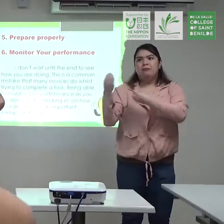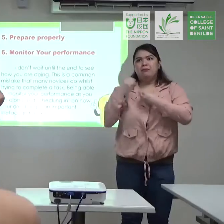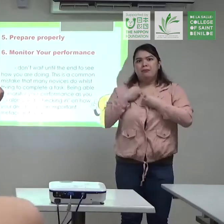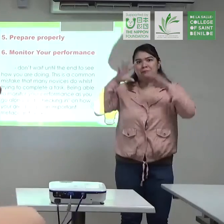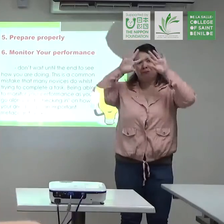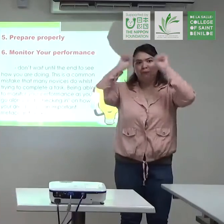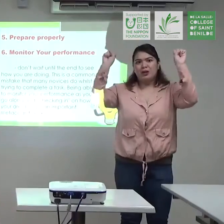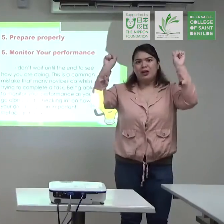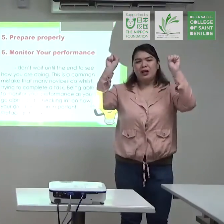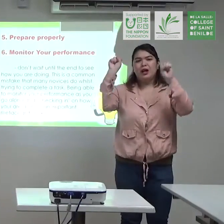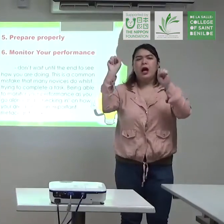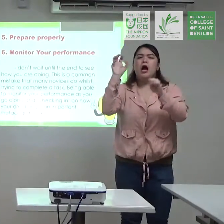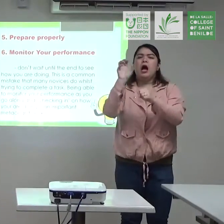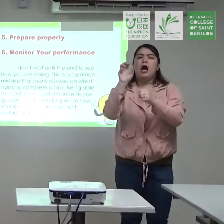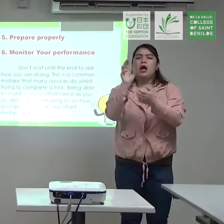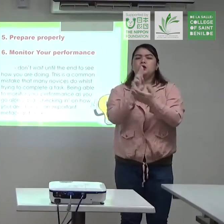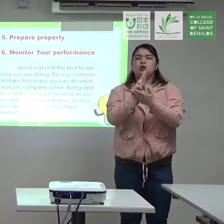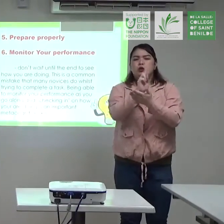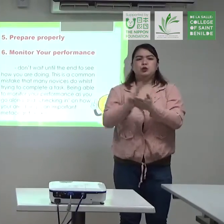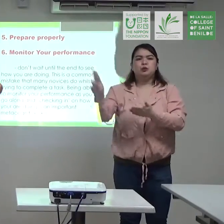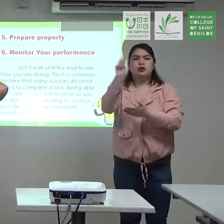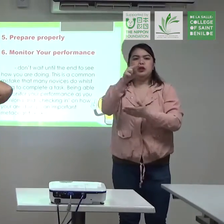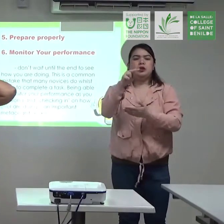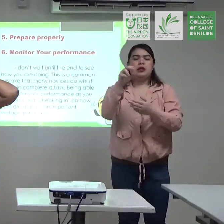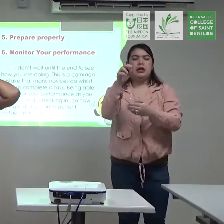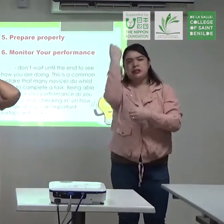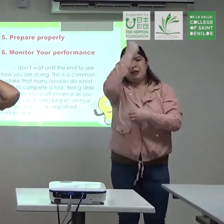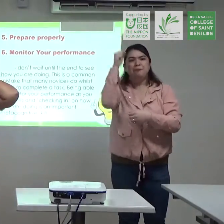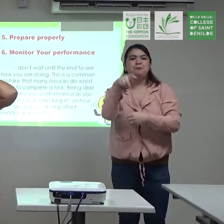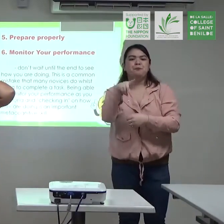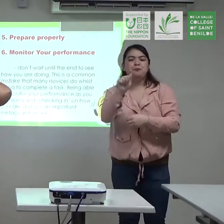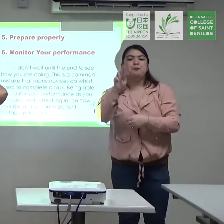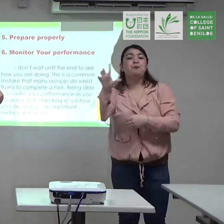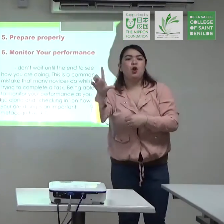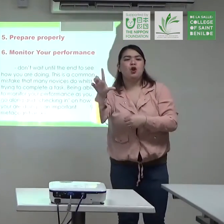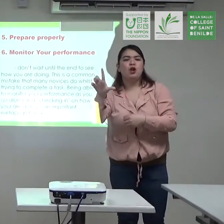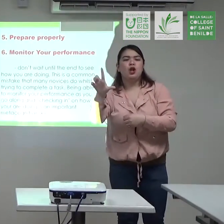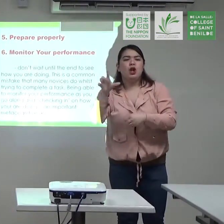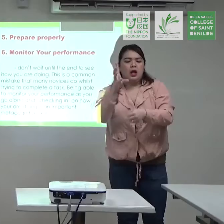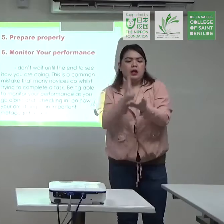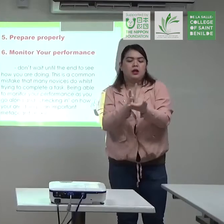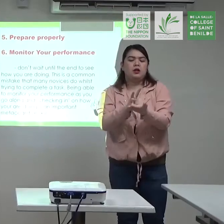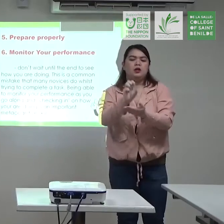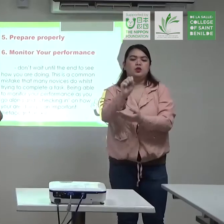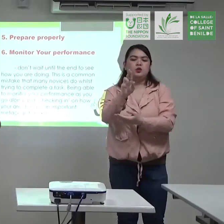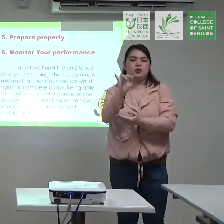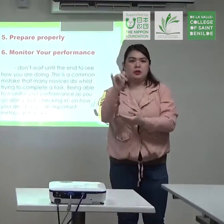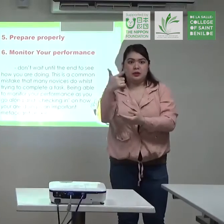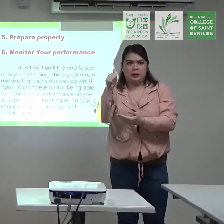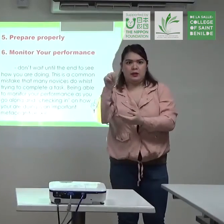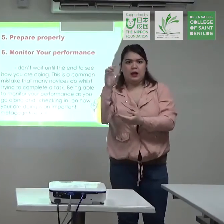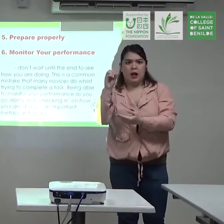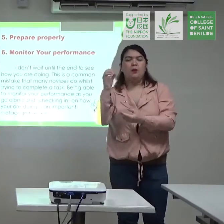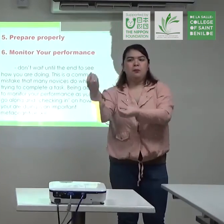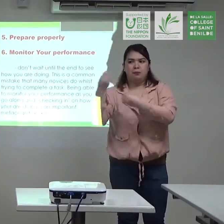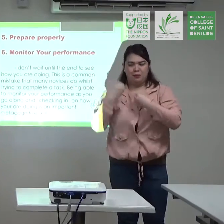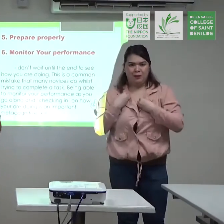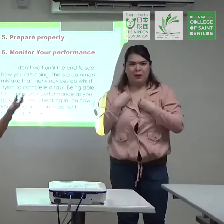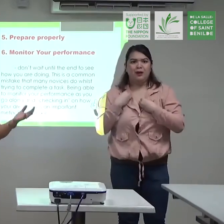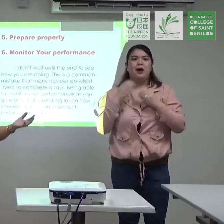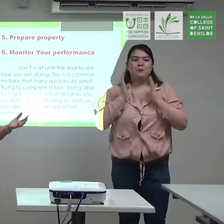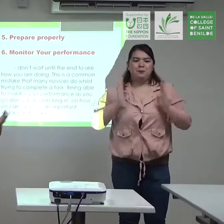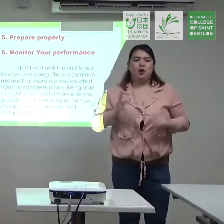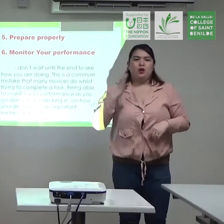the university, St. Paul's, where I sit as a board of trustees, one of the members of the board of trustees. So I